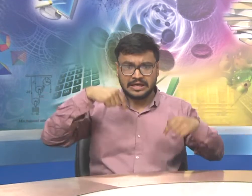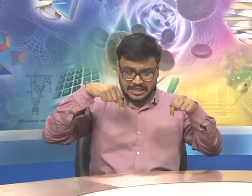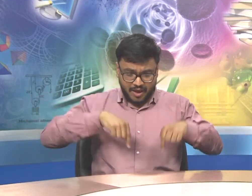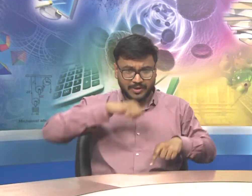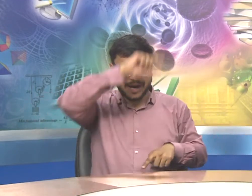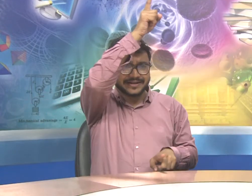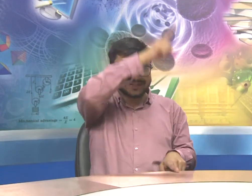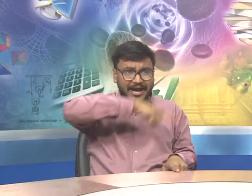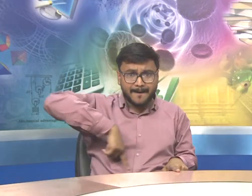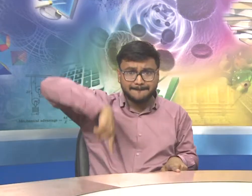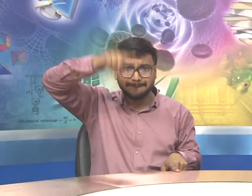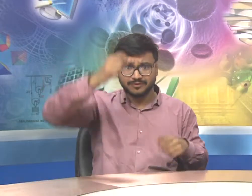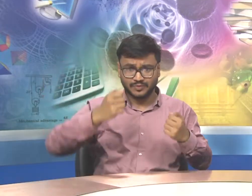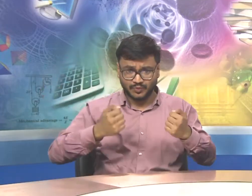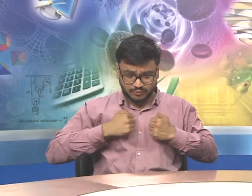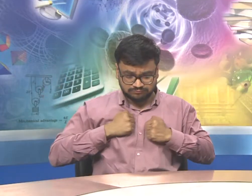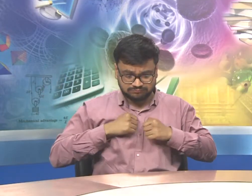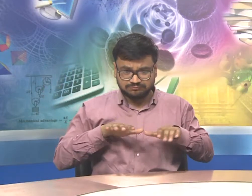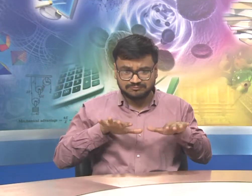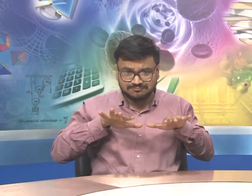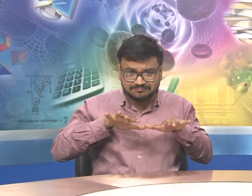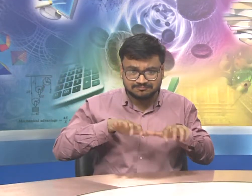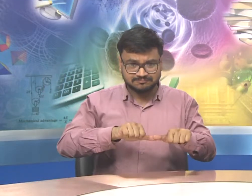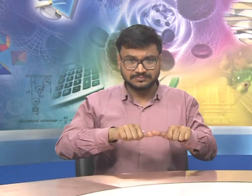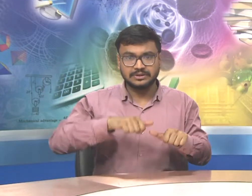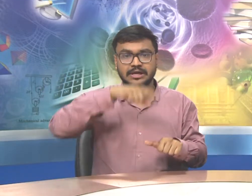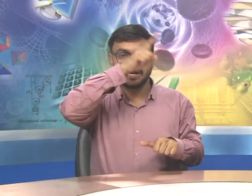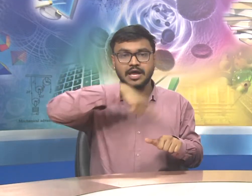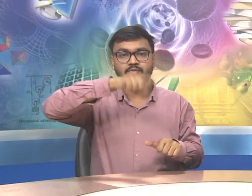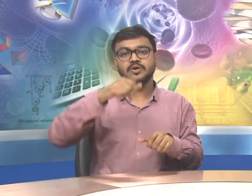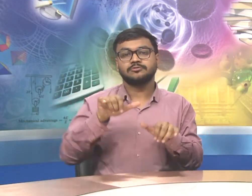Its rulings are treated as law of the land.